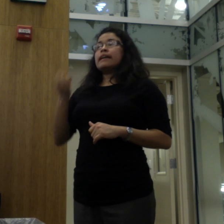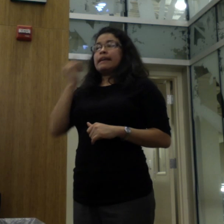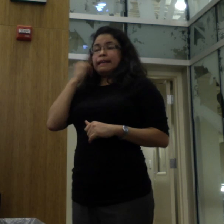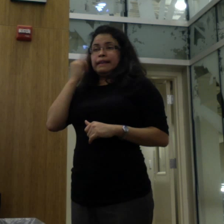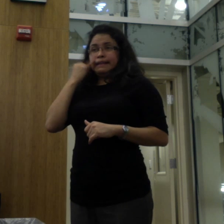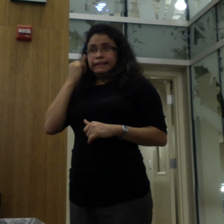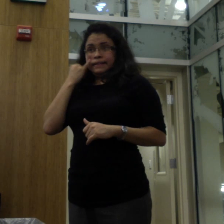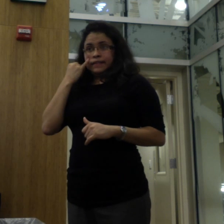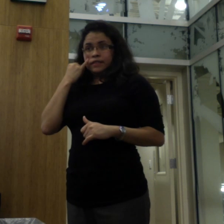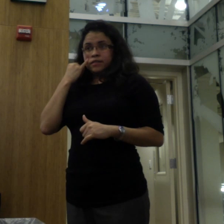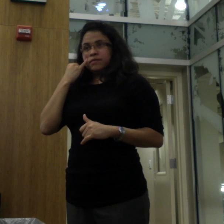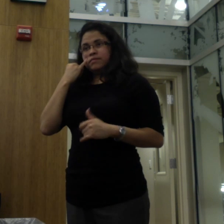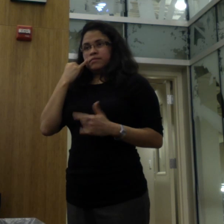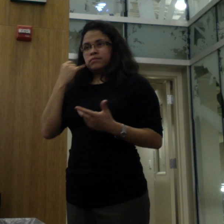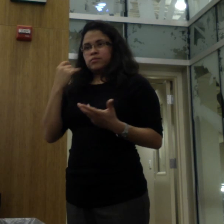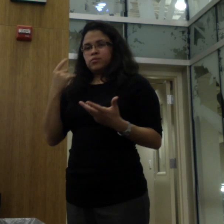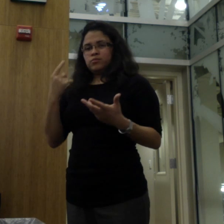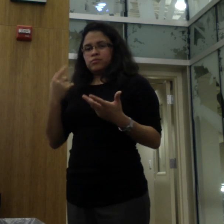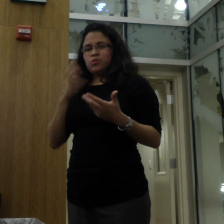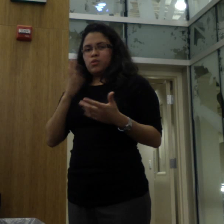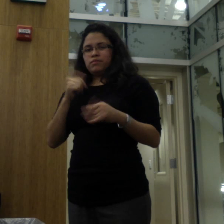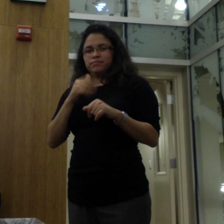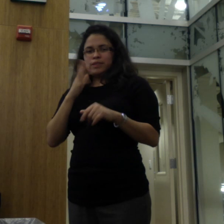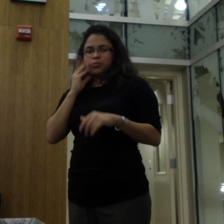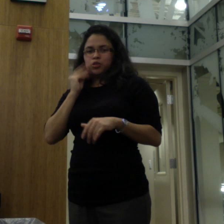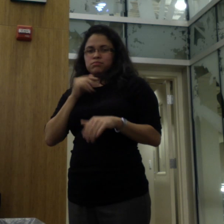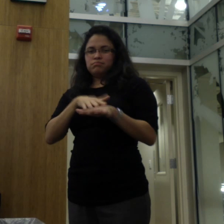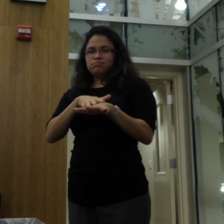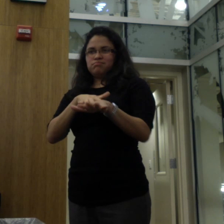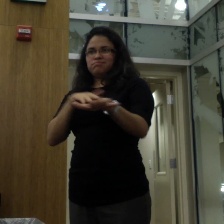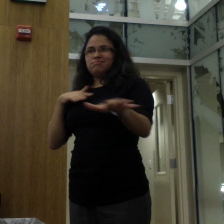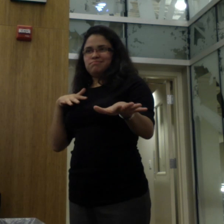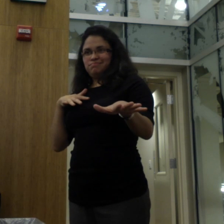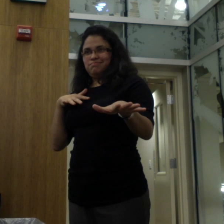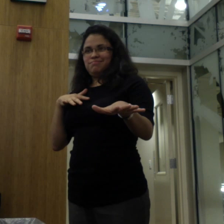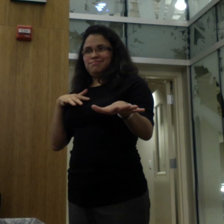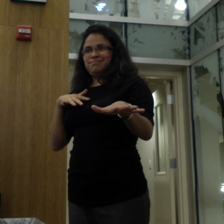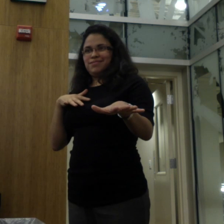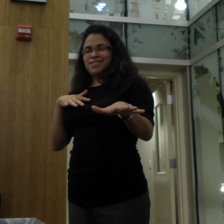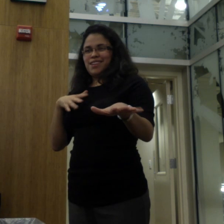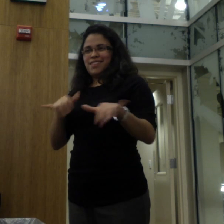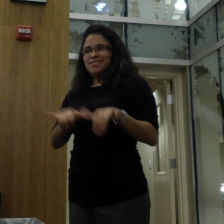you hit a serious traffic jam, which is pretty common,